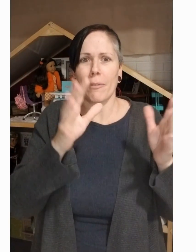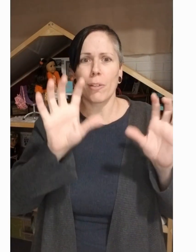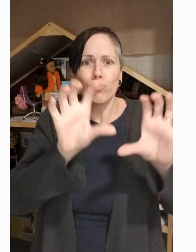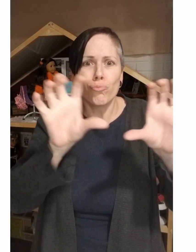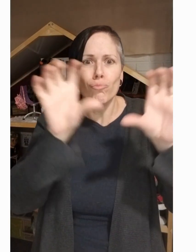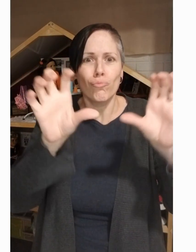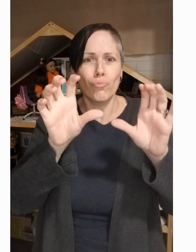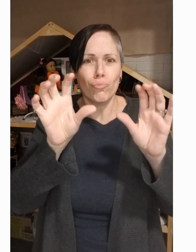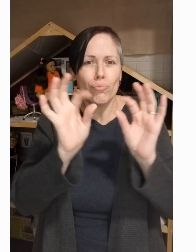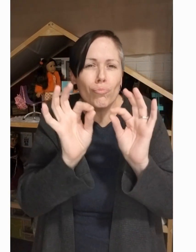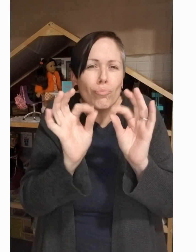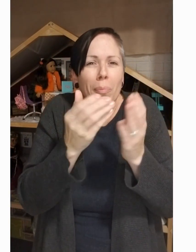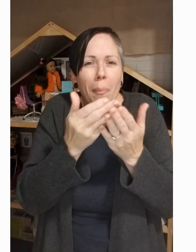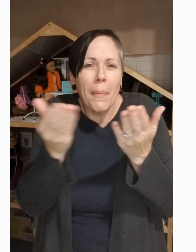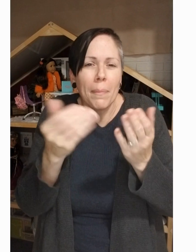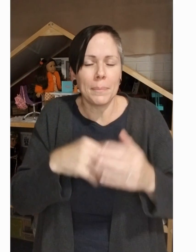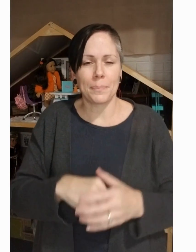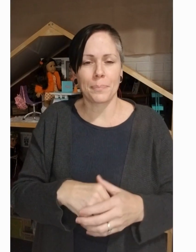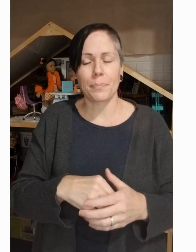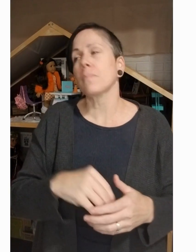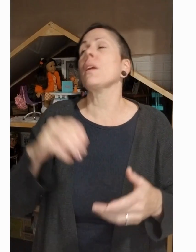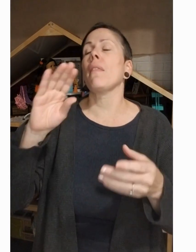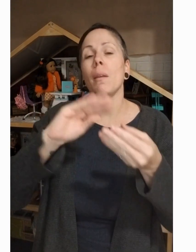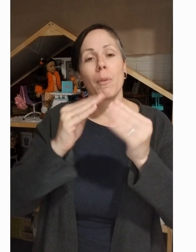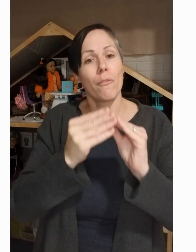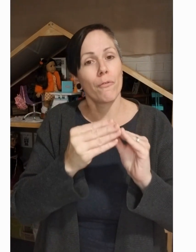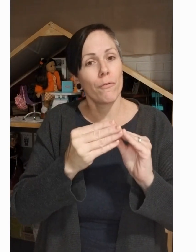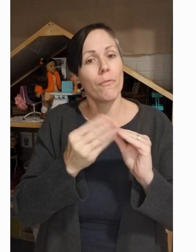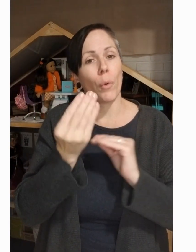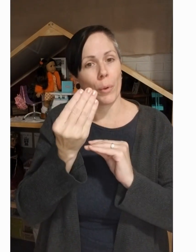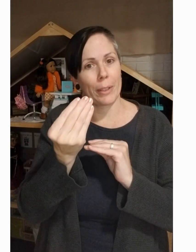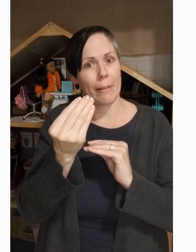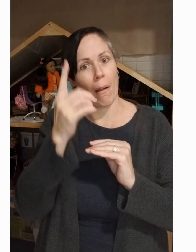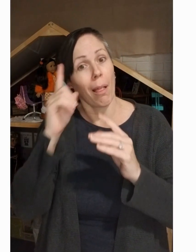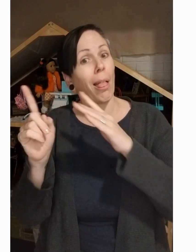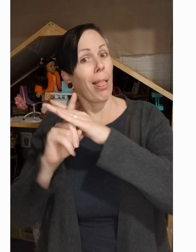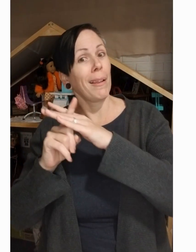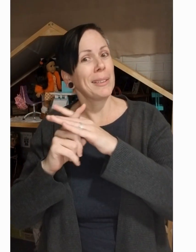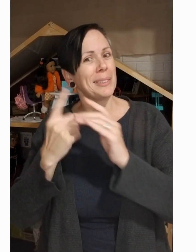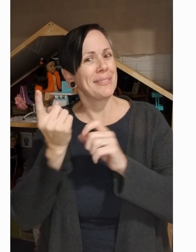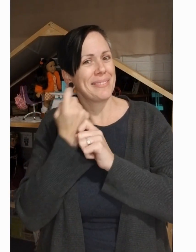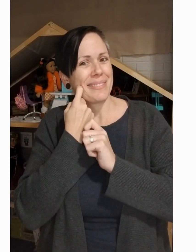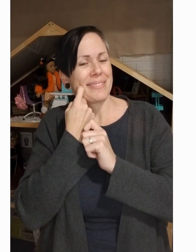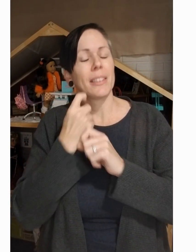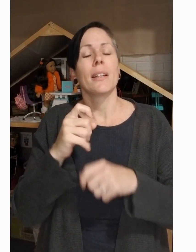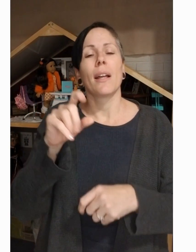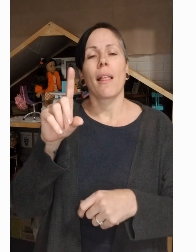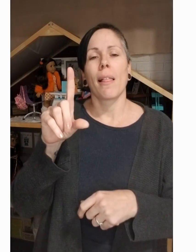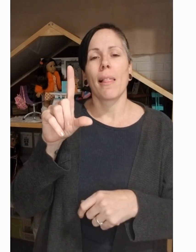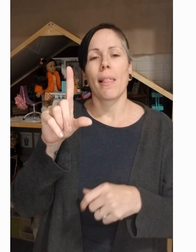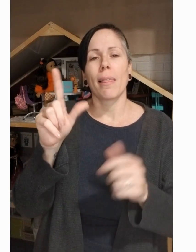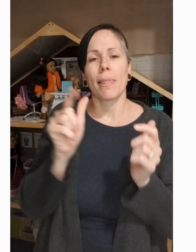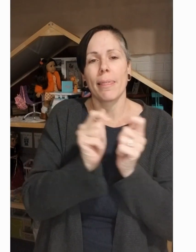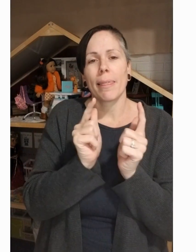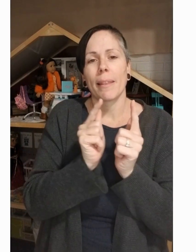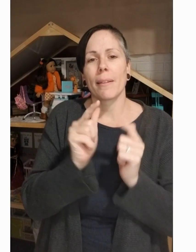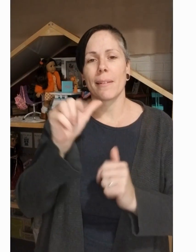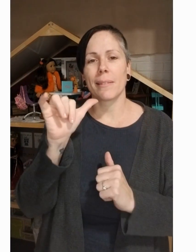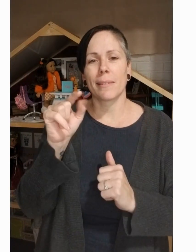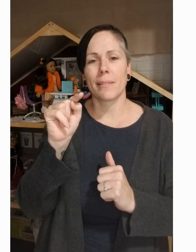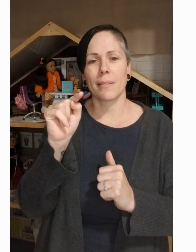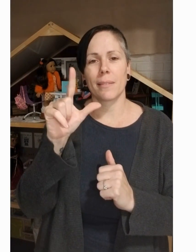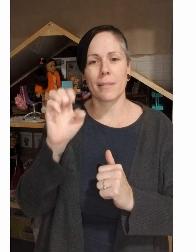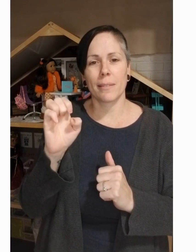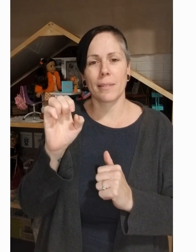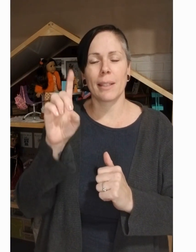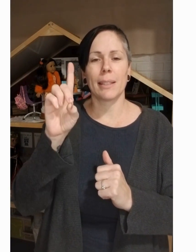number 14, were these Little Debbie's cakes. And I'm only counting it as one, but I did ones that were full